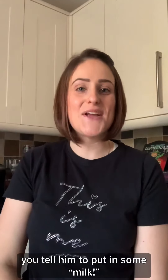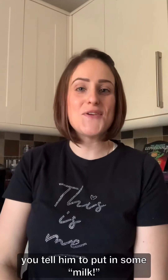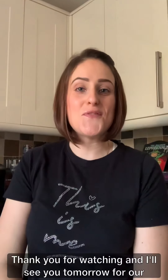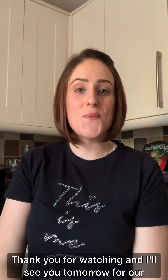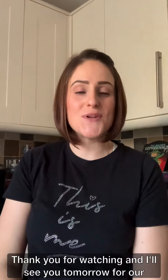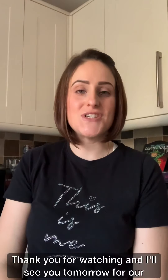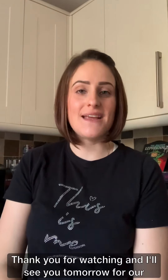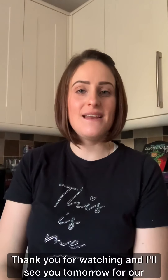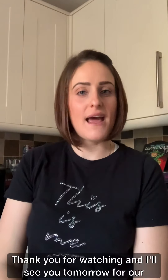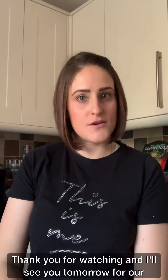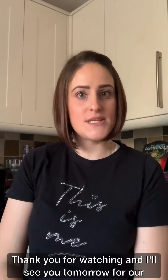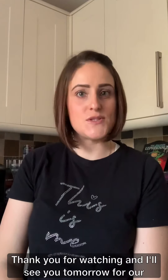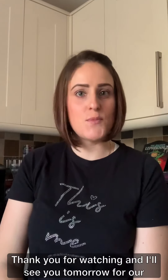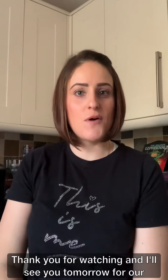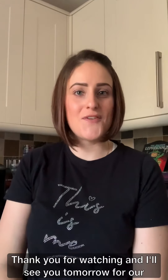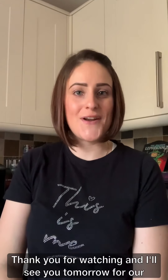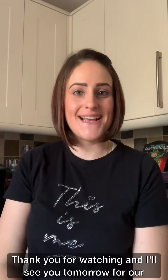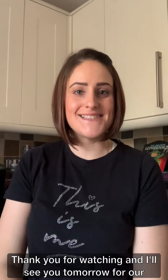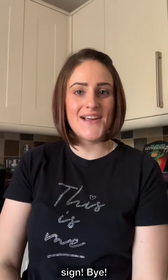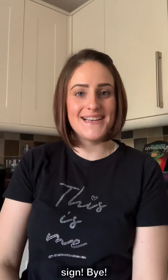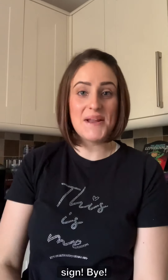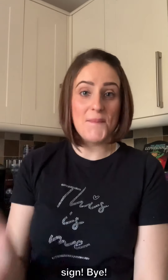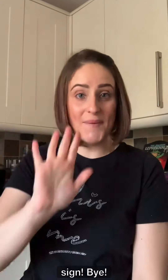you for watching and I'll see you tomorrow for our next time bye